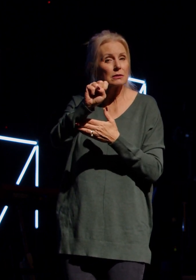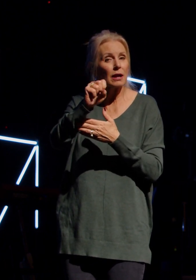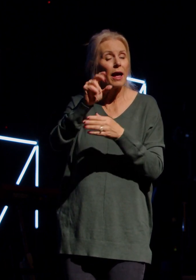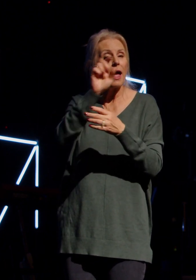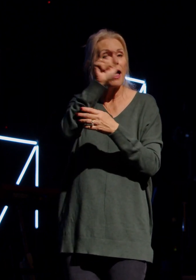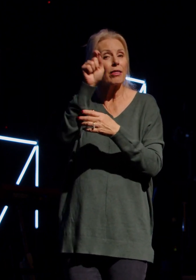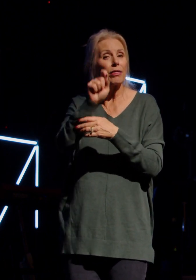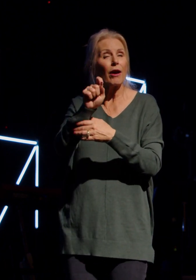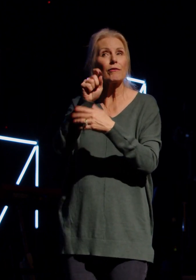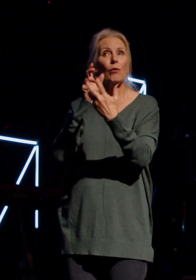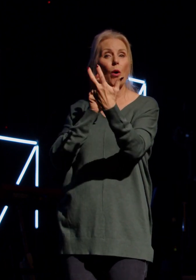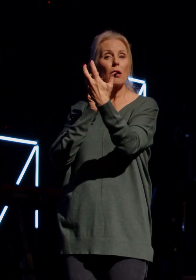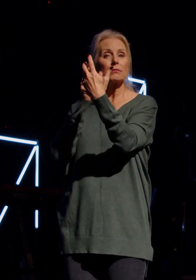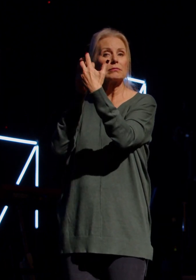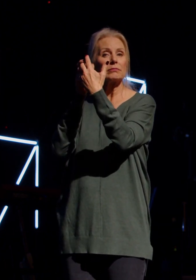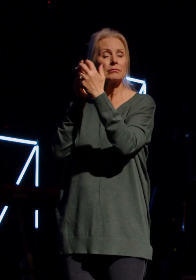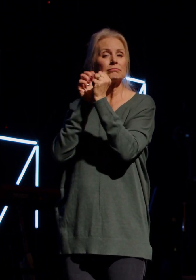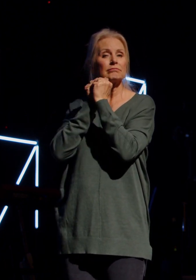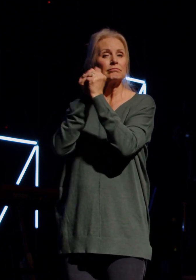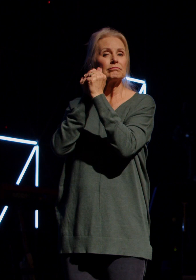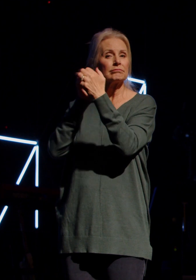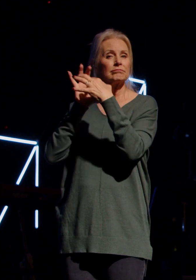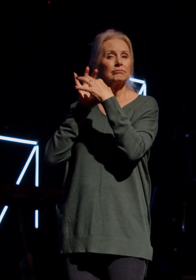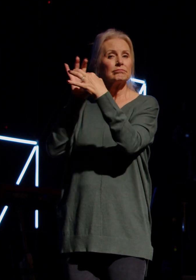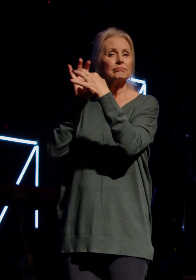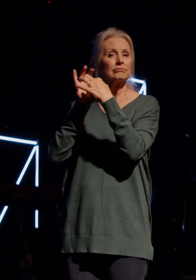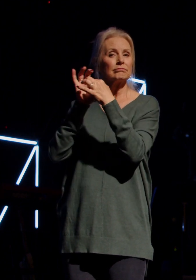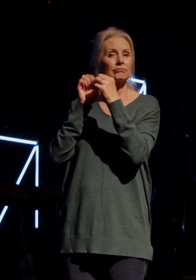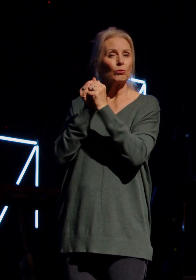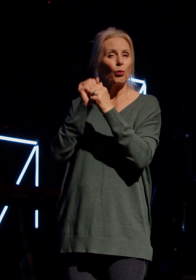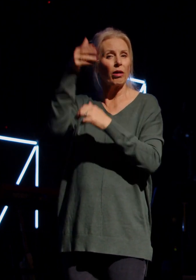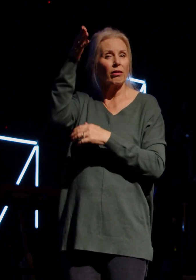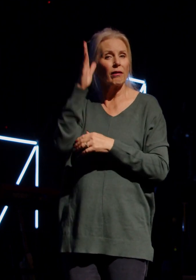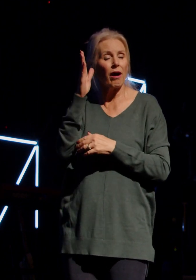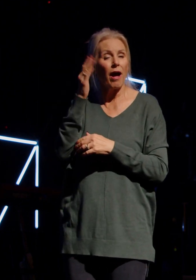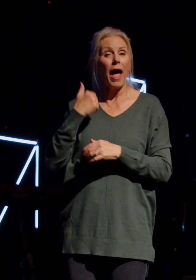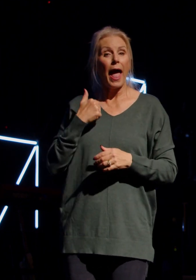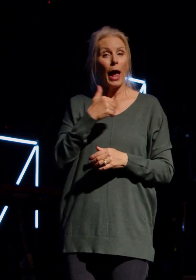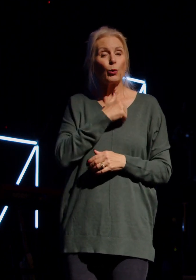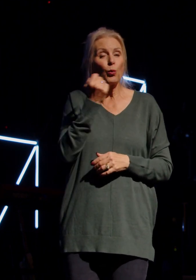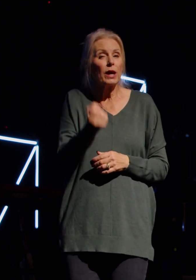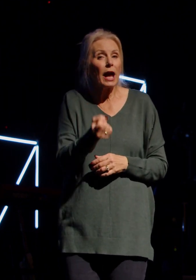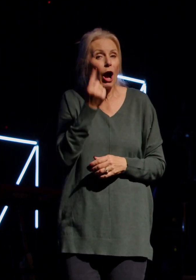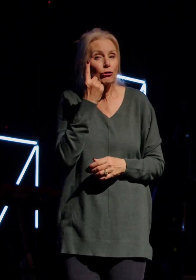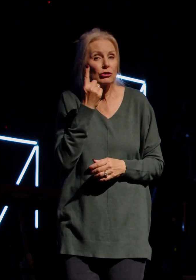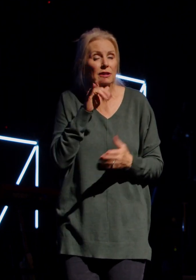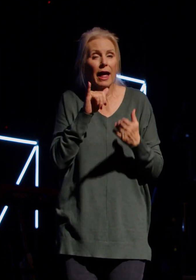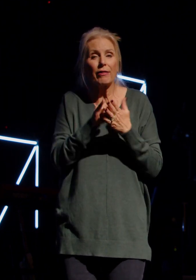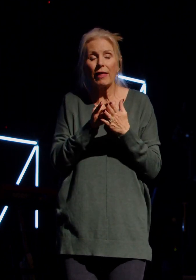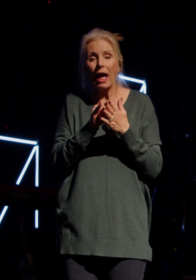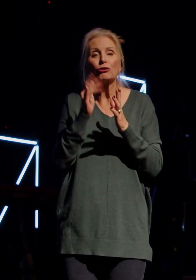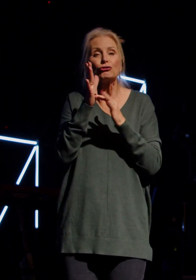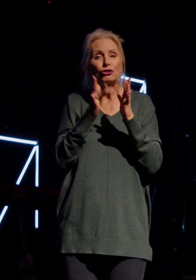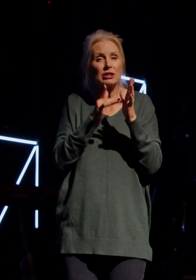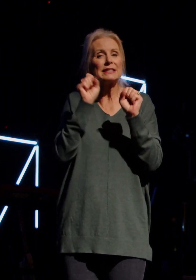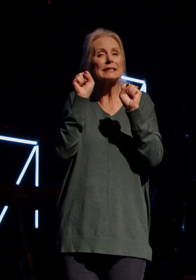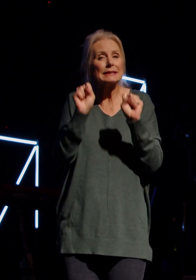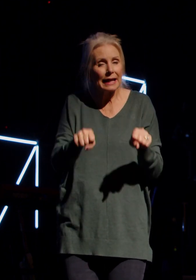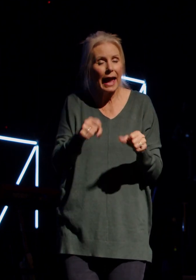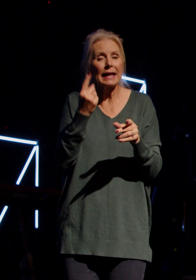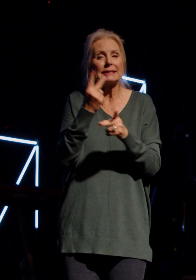need. And followers of Jesus understand that Jesus can take care of the deepest need.